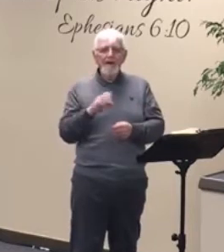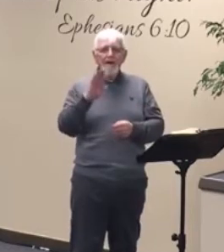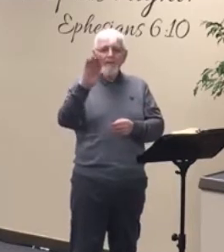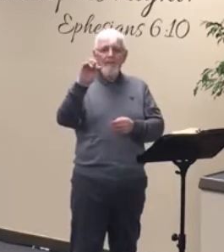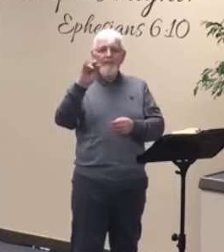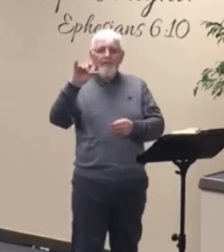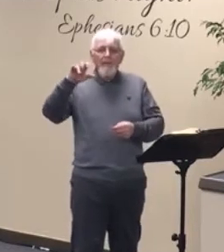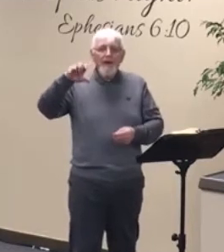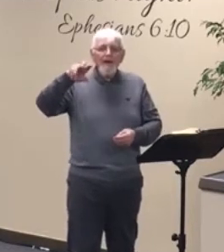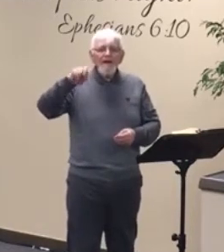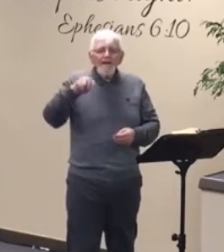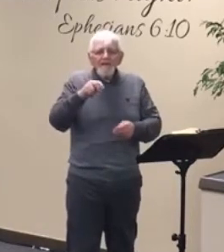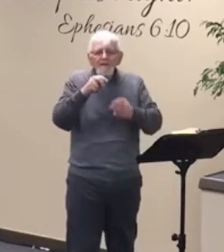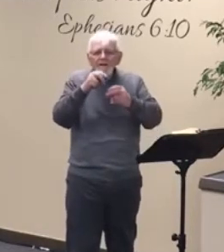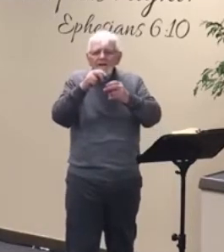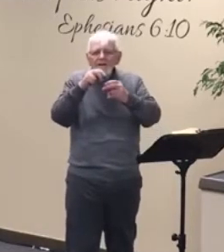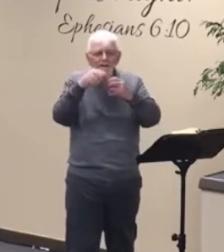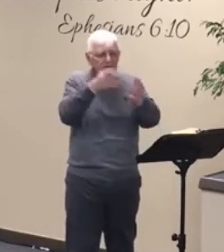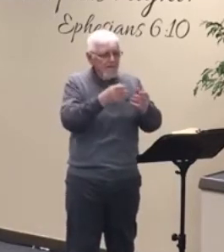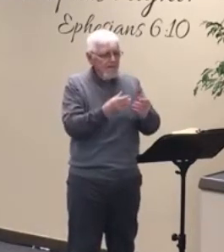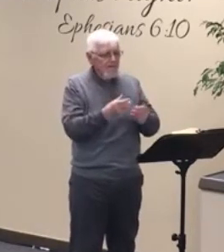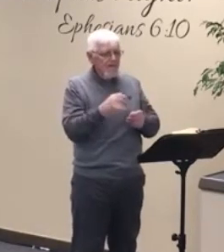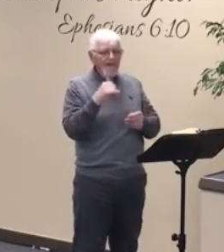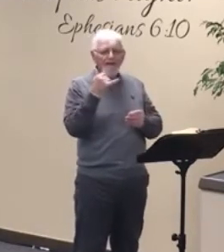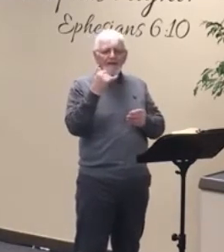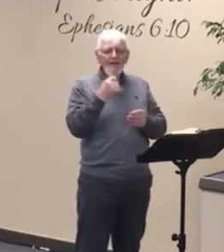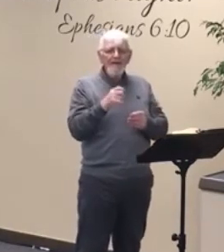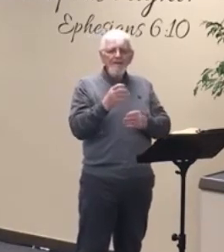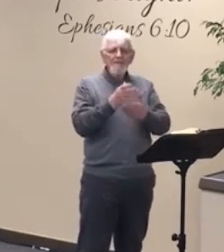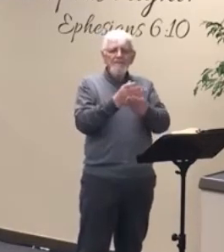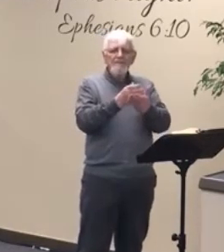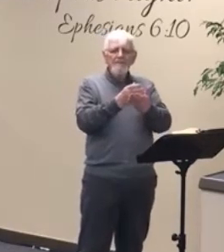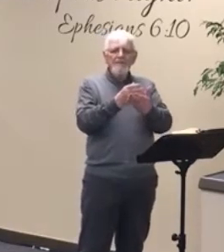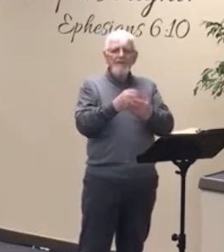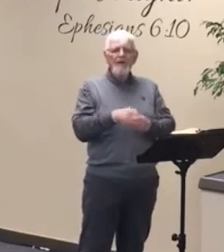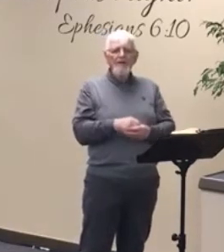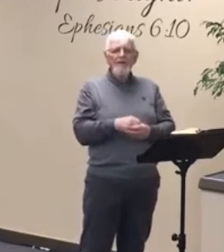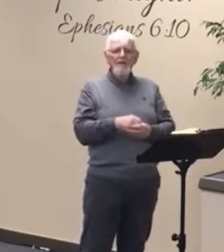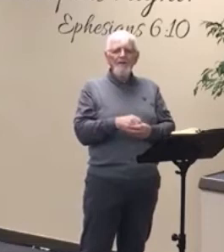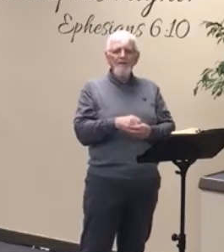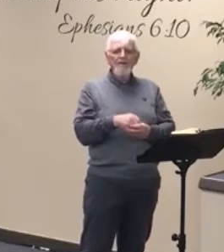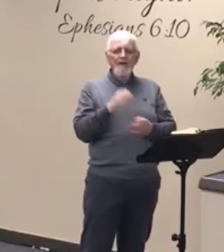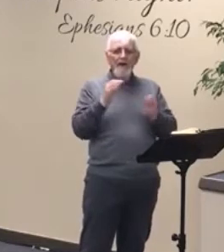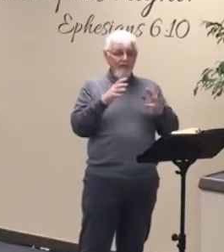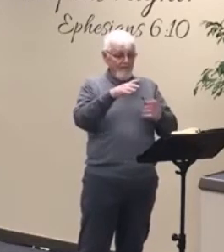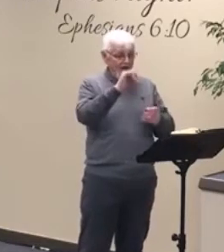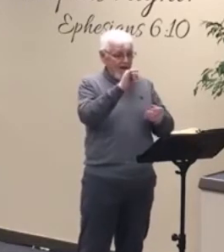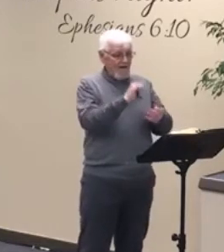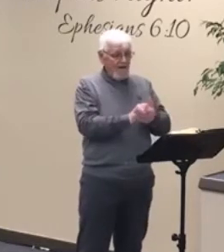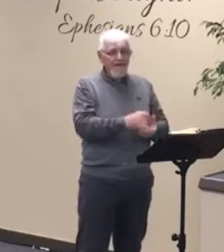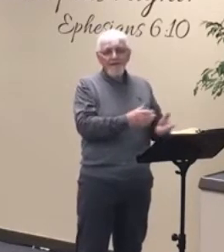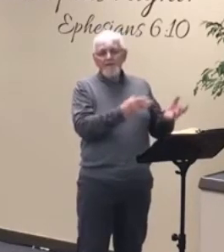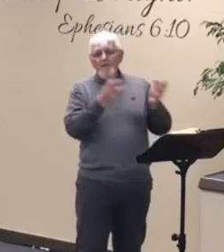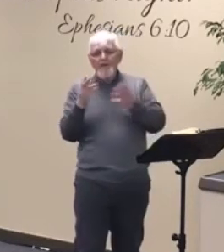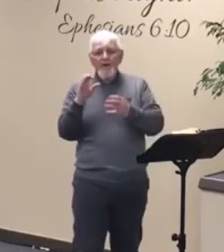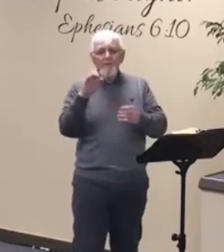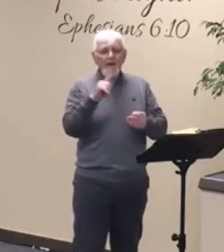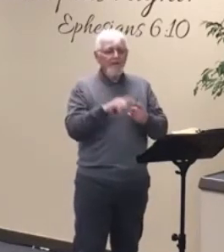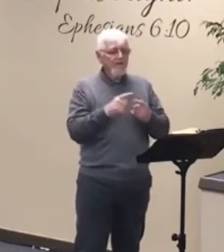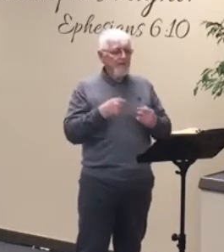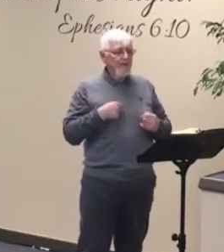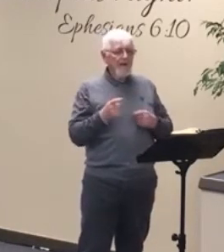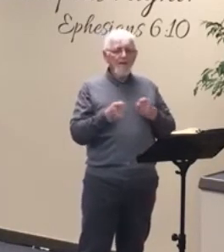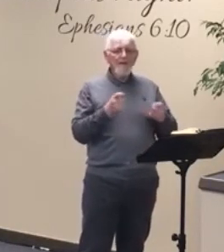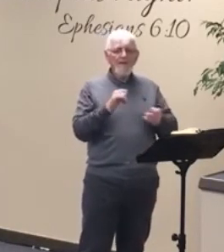cup, sends his servant out after him. Whoever you find the silver cup in, tell him he's going to be taken back and slain. You bring him back to me, and I'm going to deal with